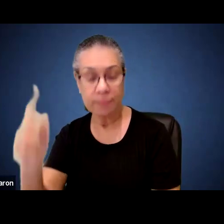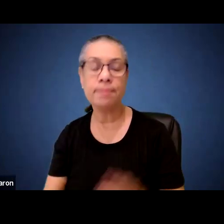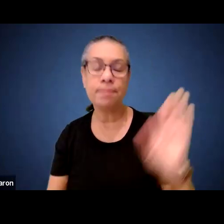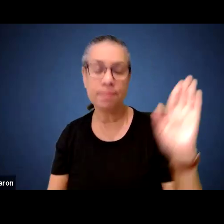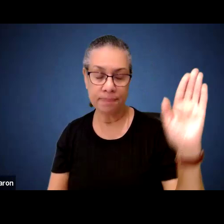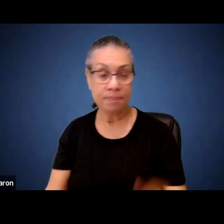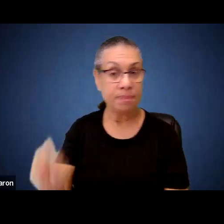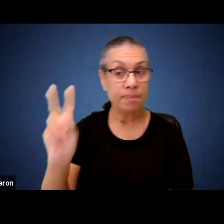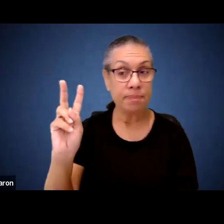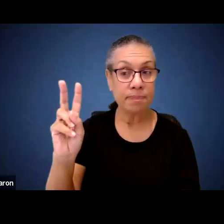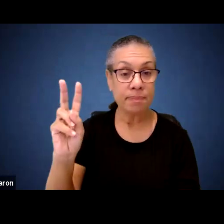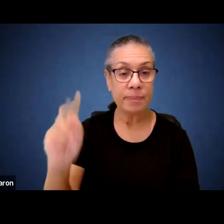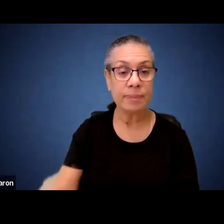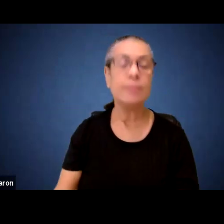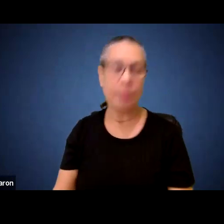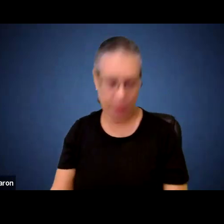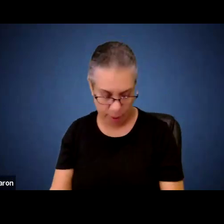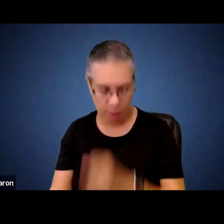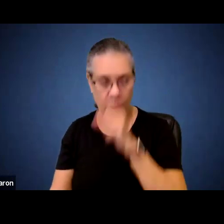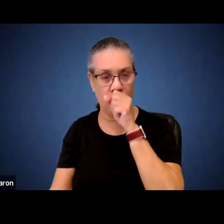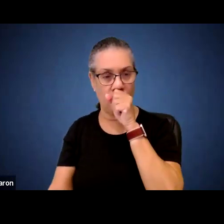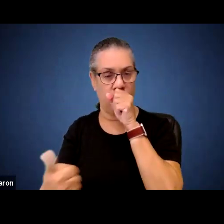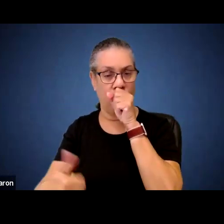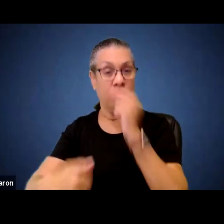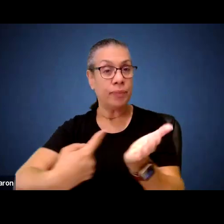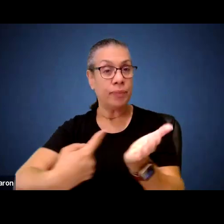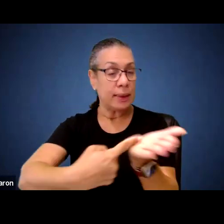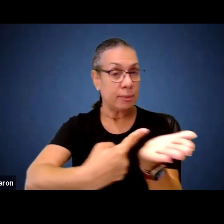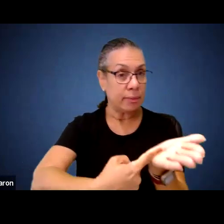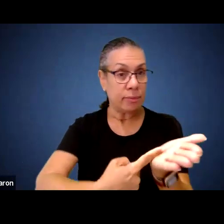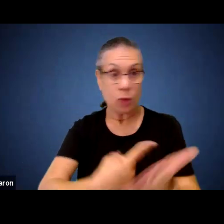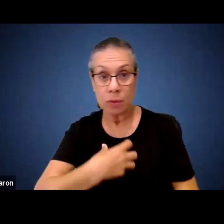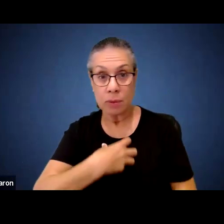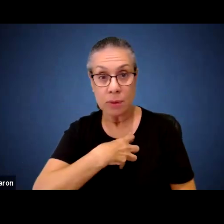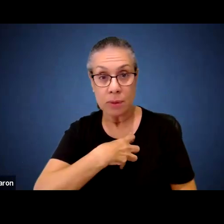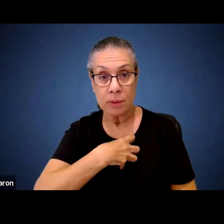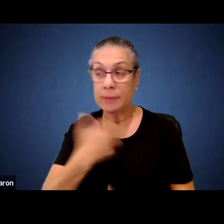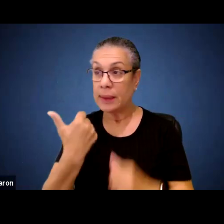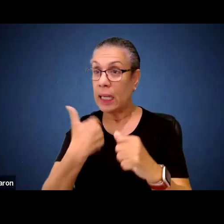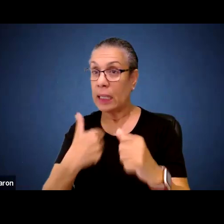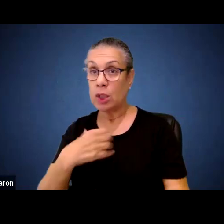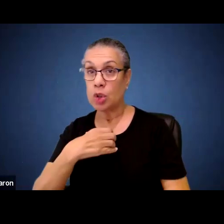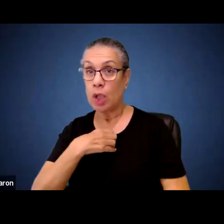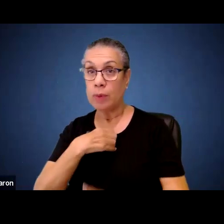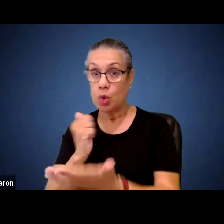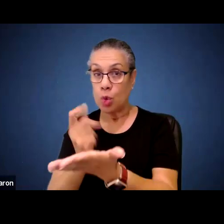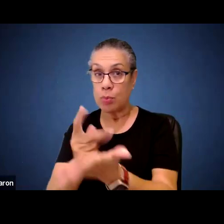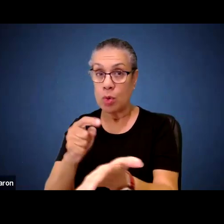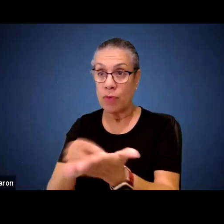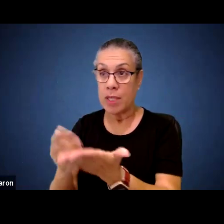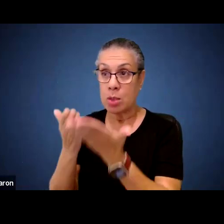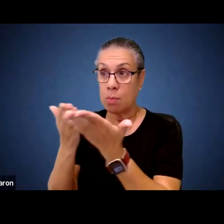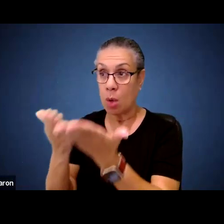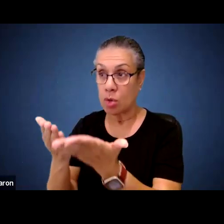Thank you. Is there a second? Thank you. Is there any discussion or objection to the motion? Is there any objection to approving the motion by